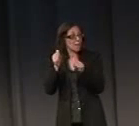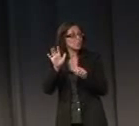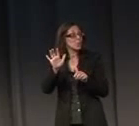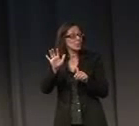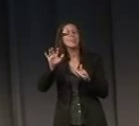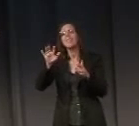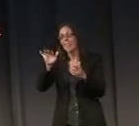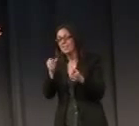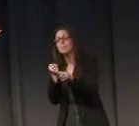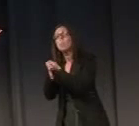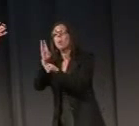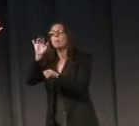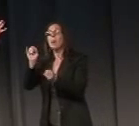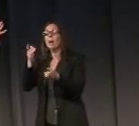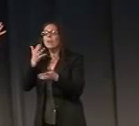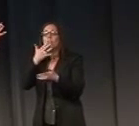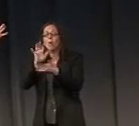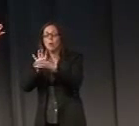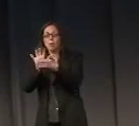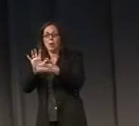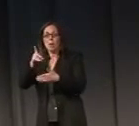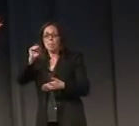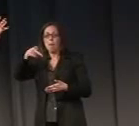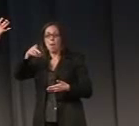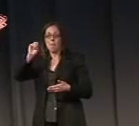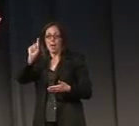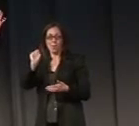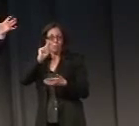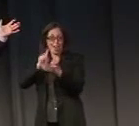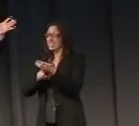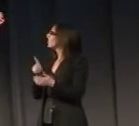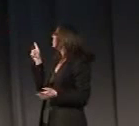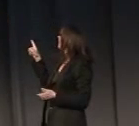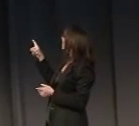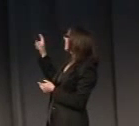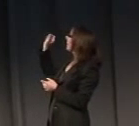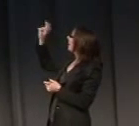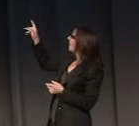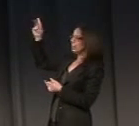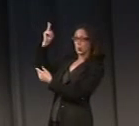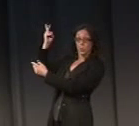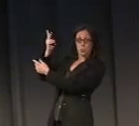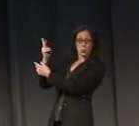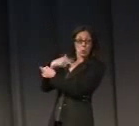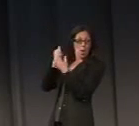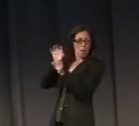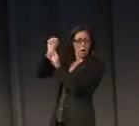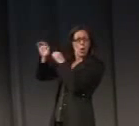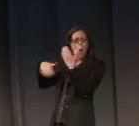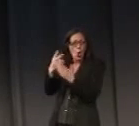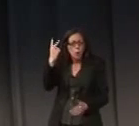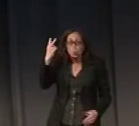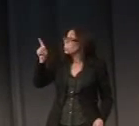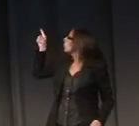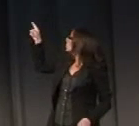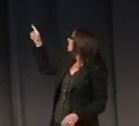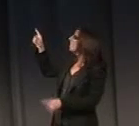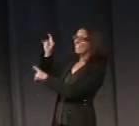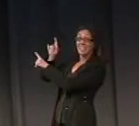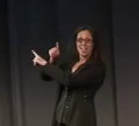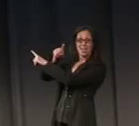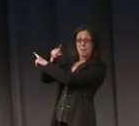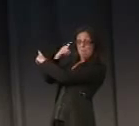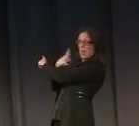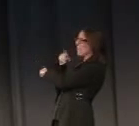recognition. To be able to discriminate the twos in this image is much easier when they're colored than they're not. And this